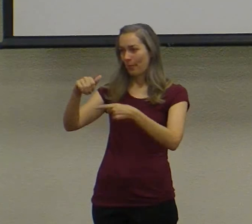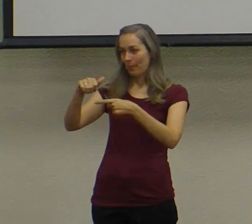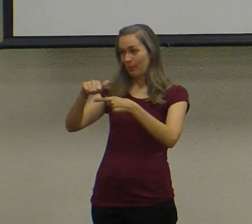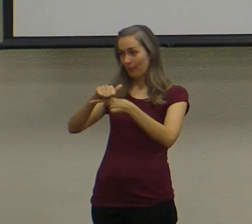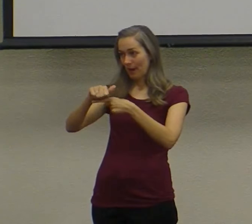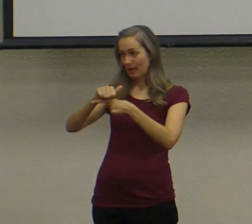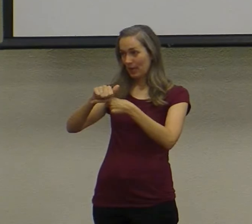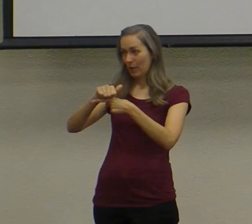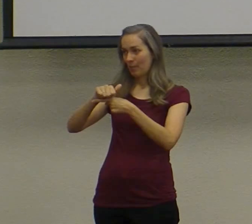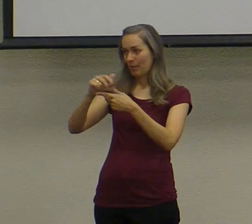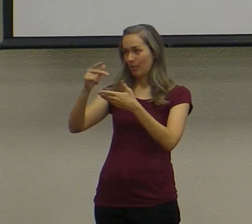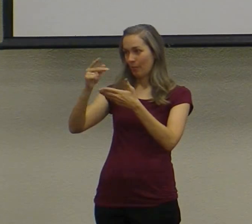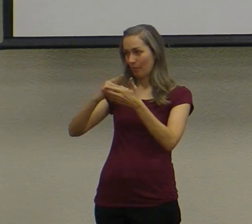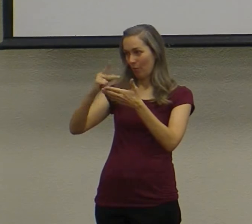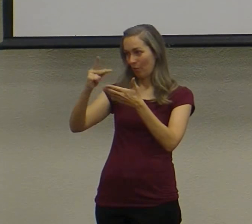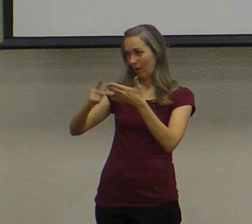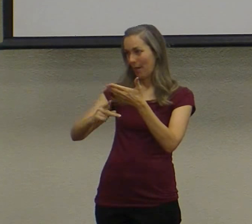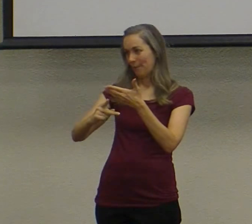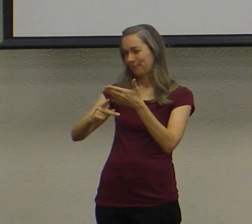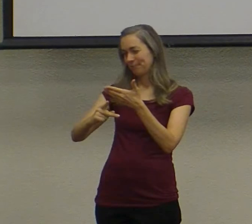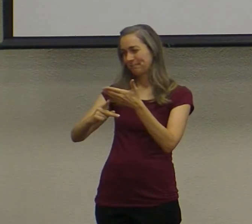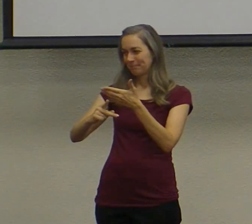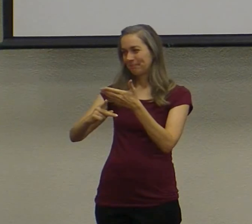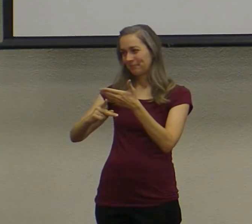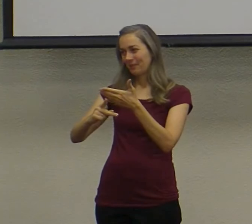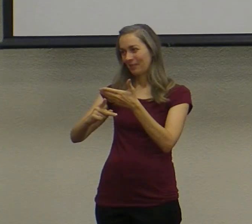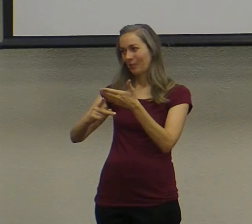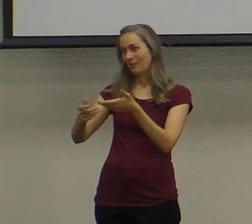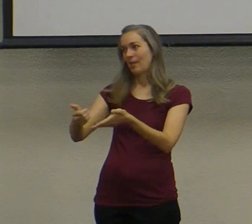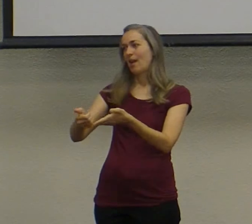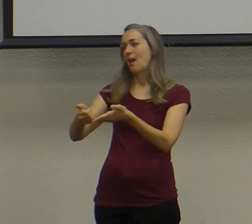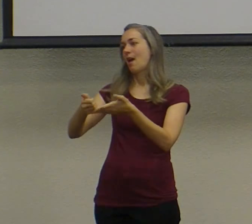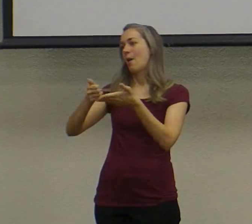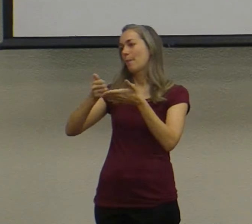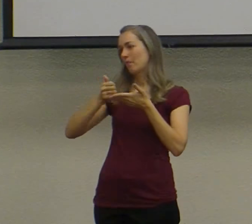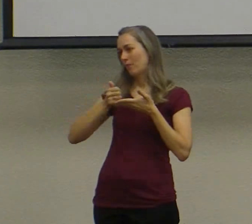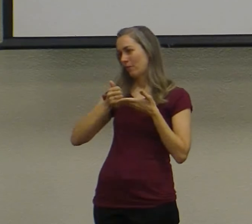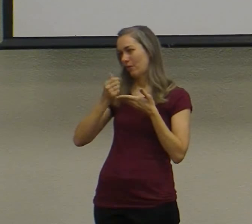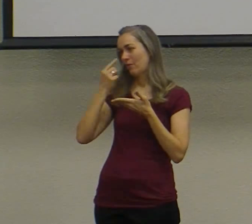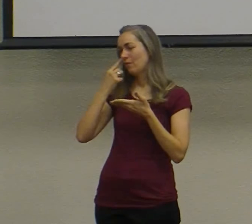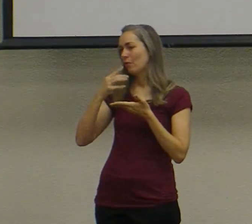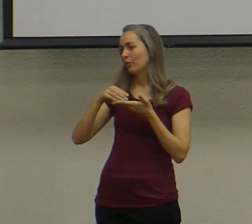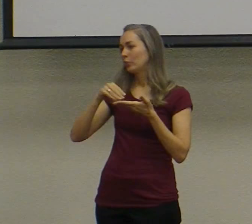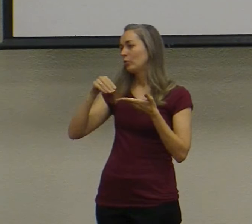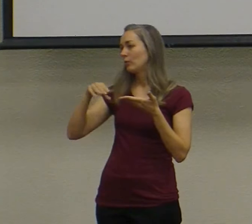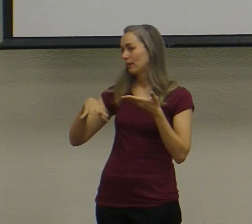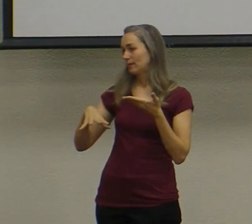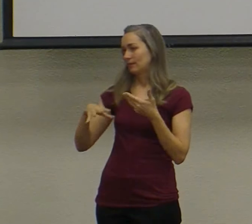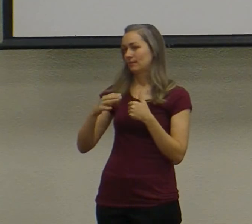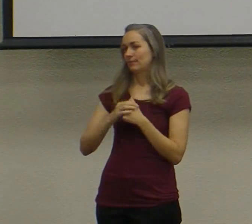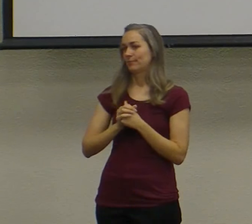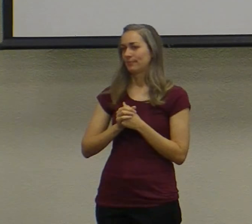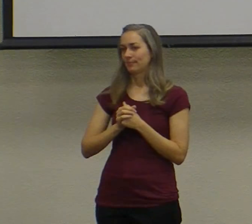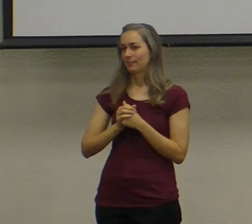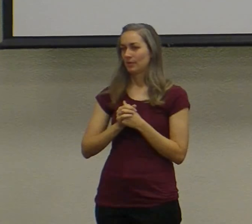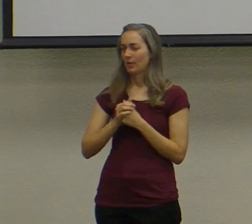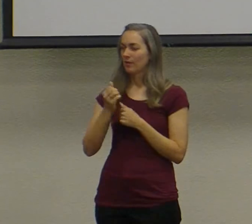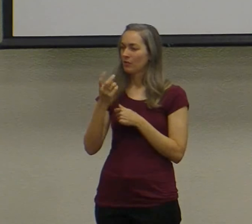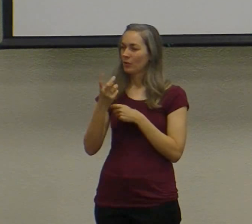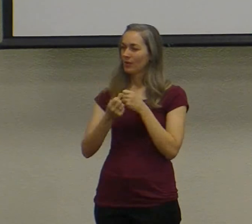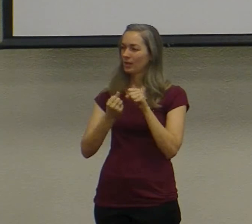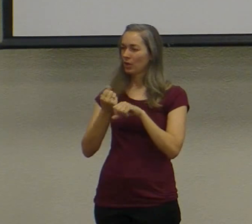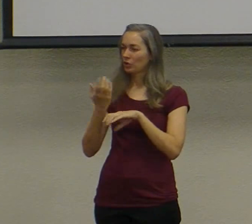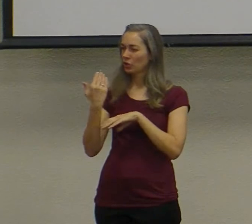program, whichever you'd rather call it, would be very helpful to our students. And so some years ago, we